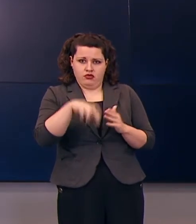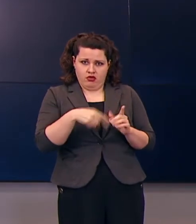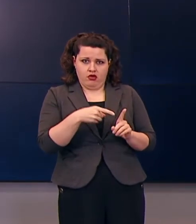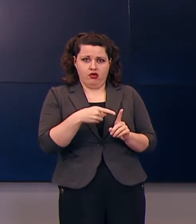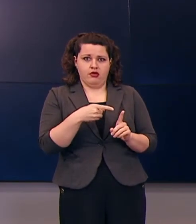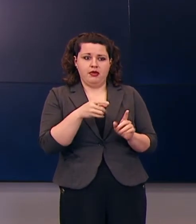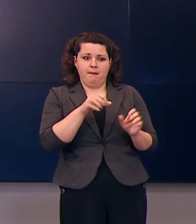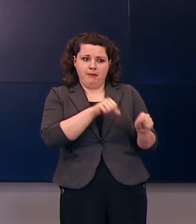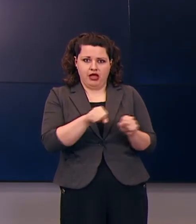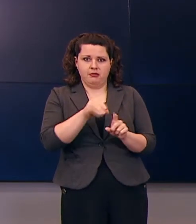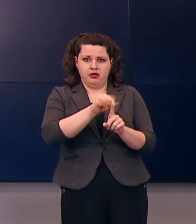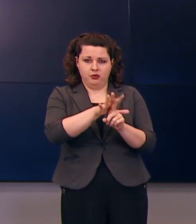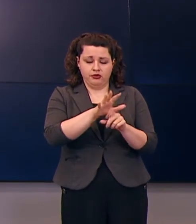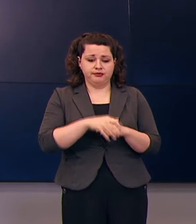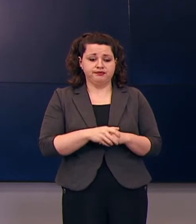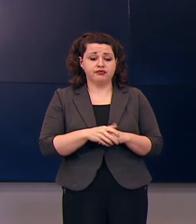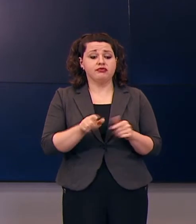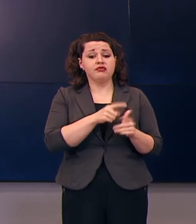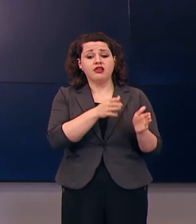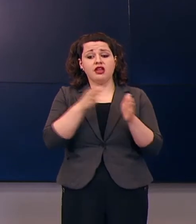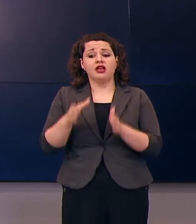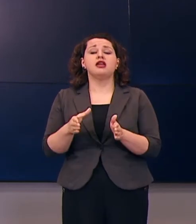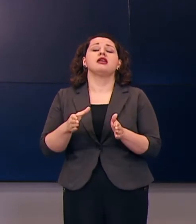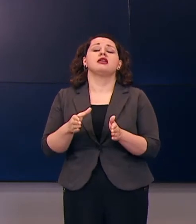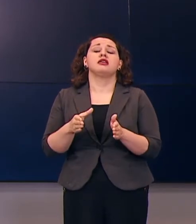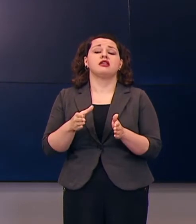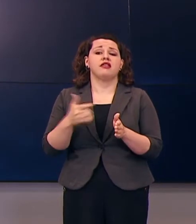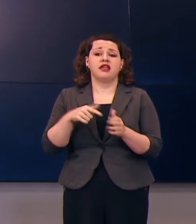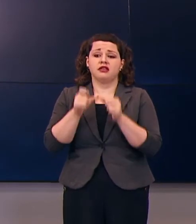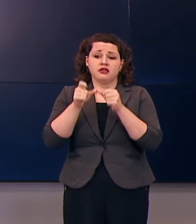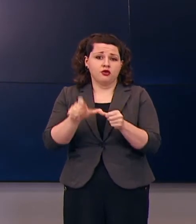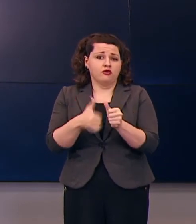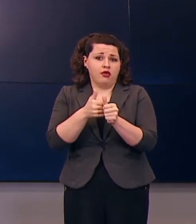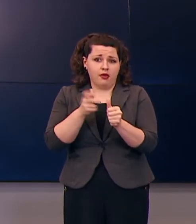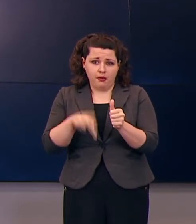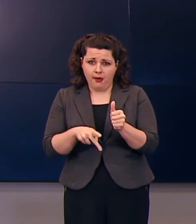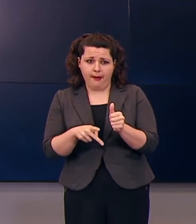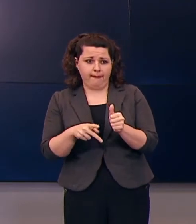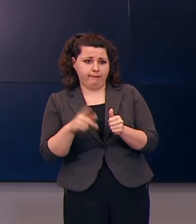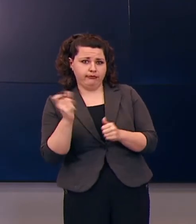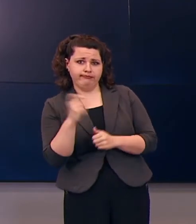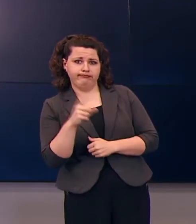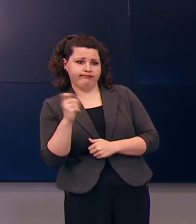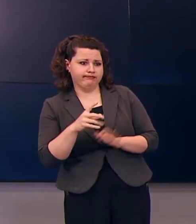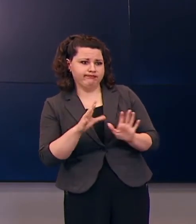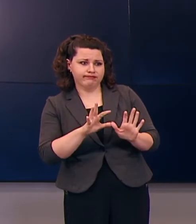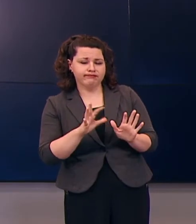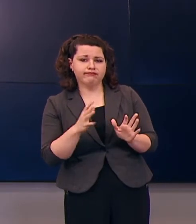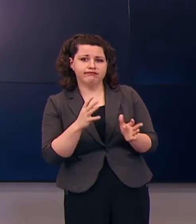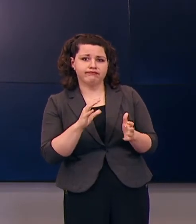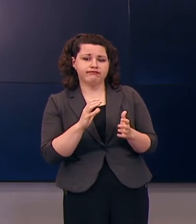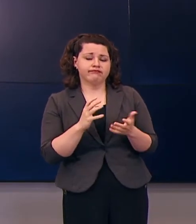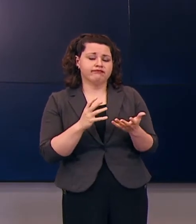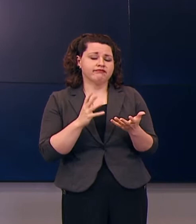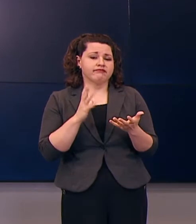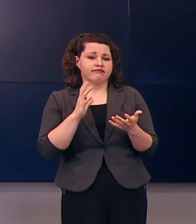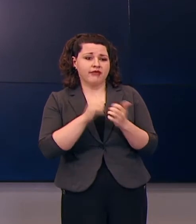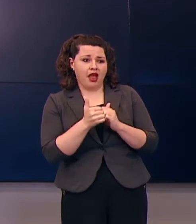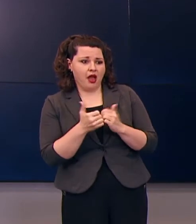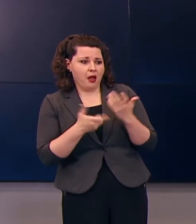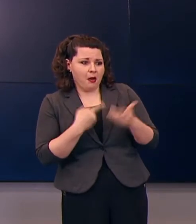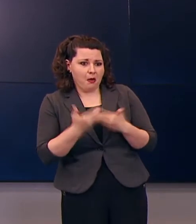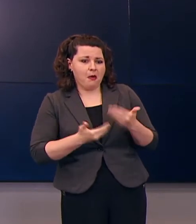COVID-positive patient. From there, then, local public health continues to follow up with those patients. And so they'll continue